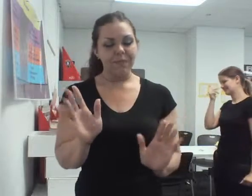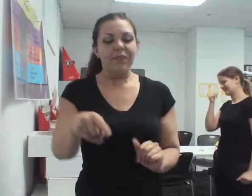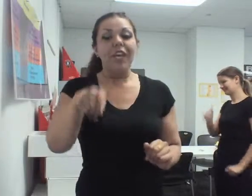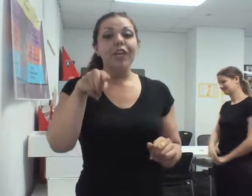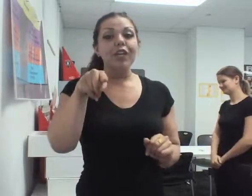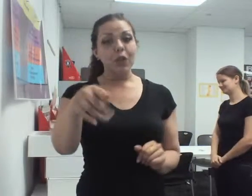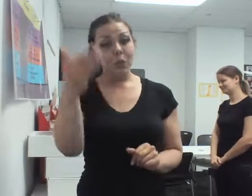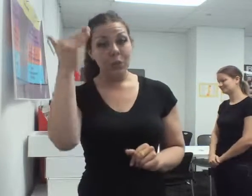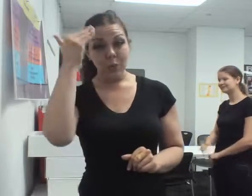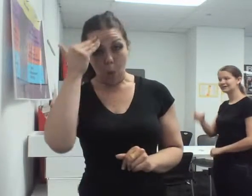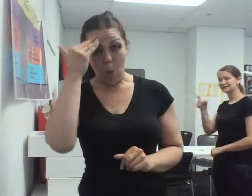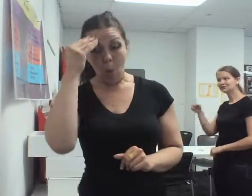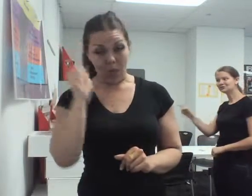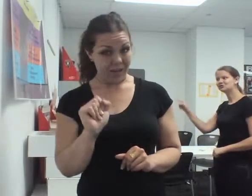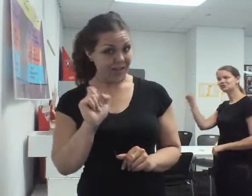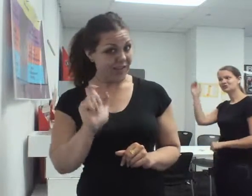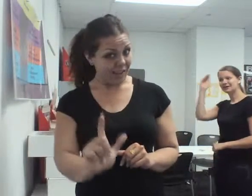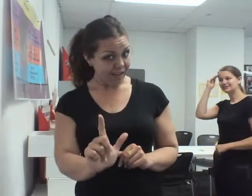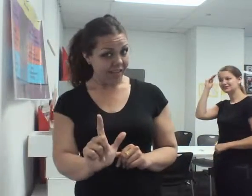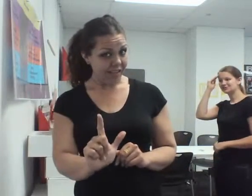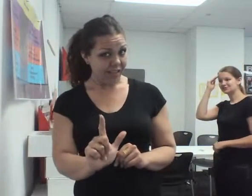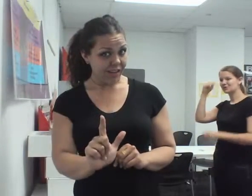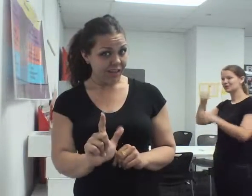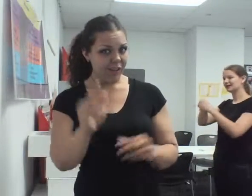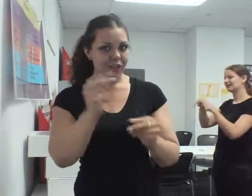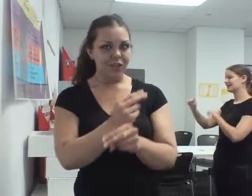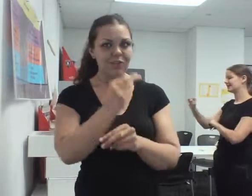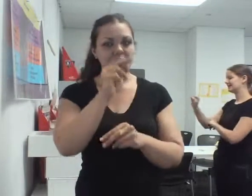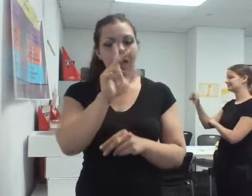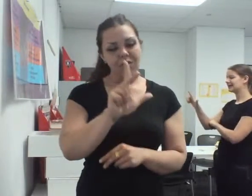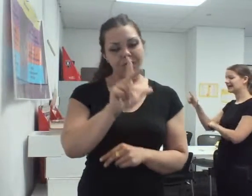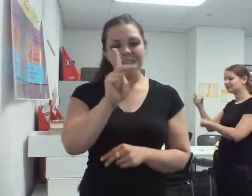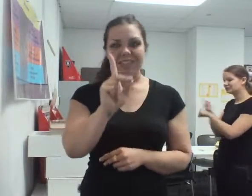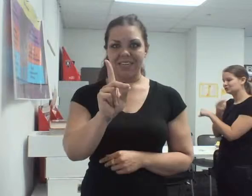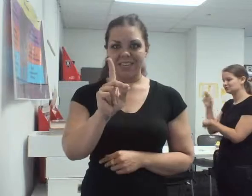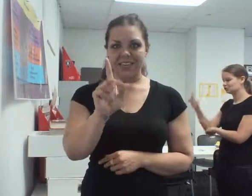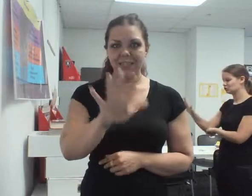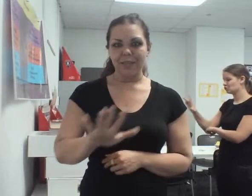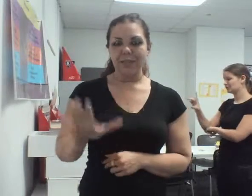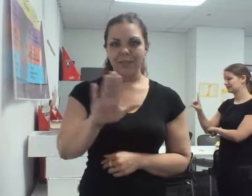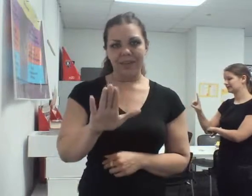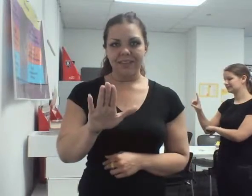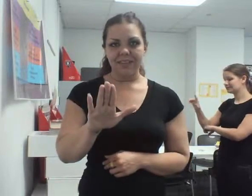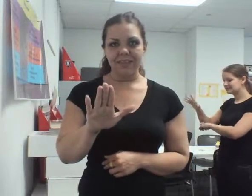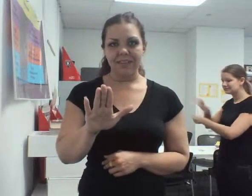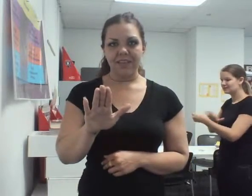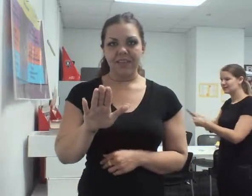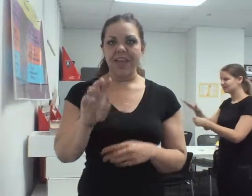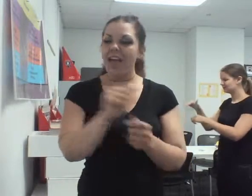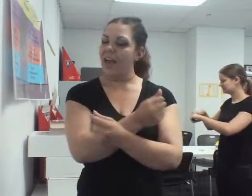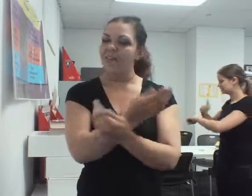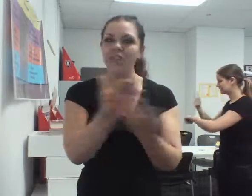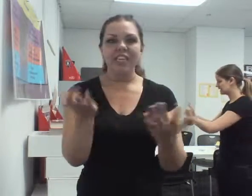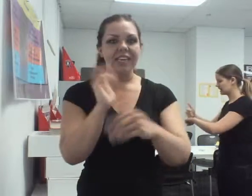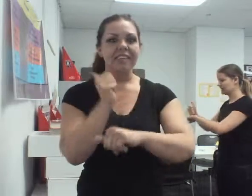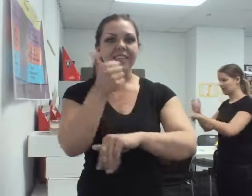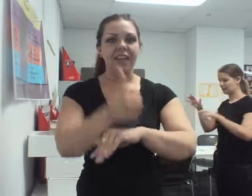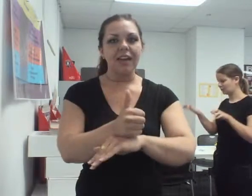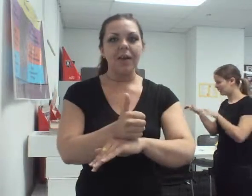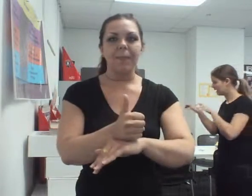that in ASL, you use 3D space. Everything is set up for you. act things out, cars move, people